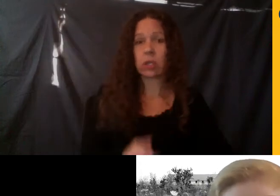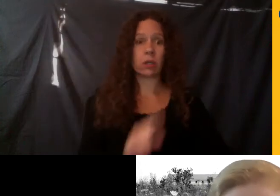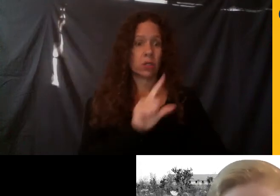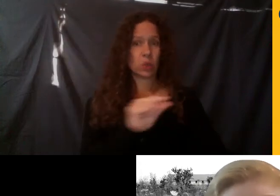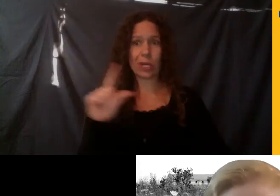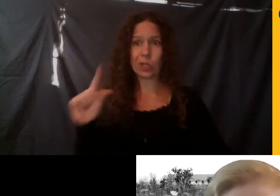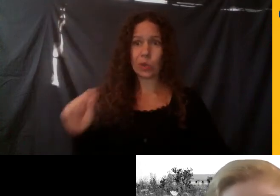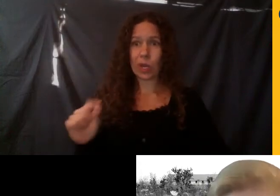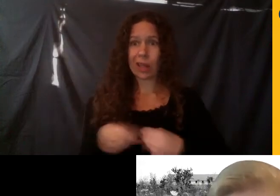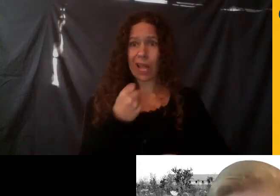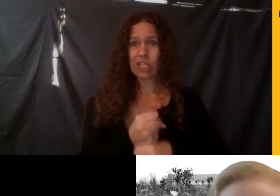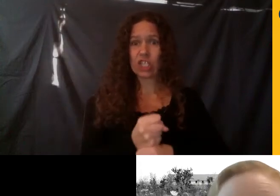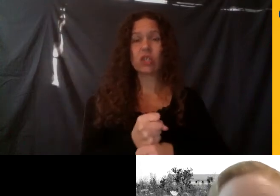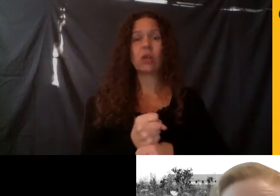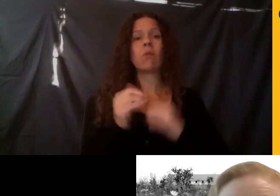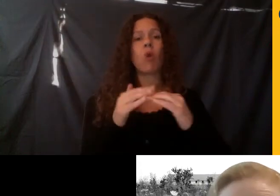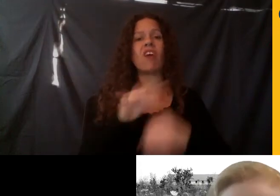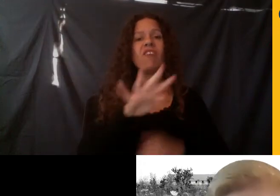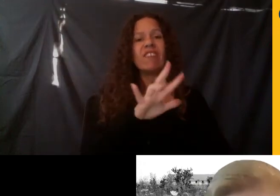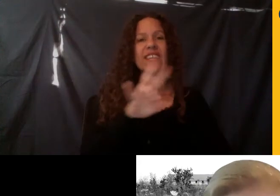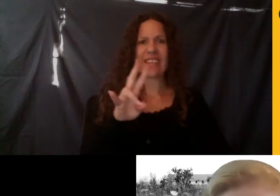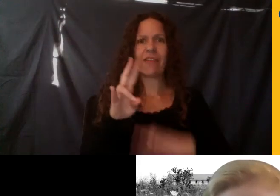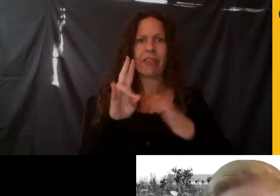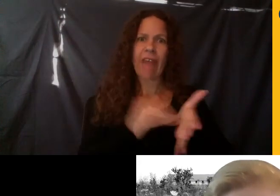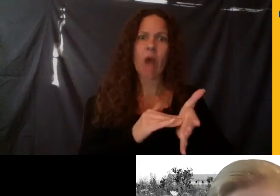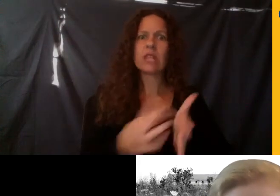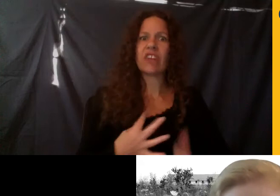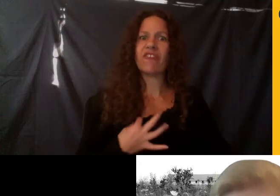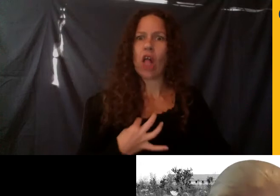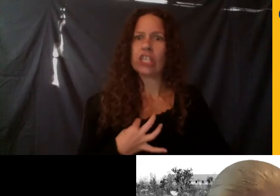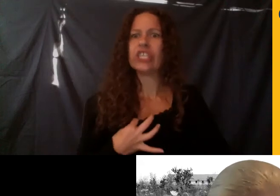2020, we did a total of over 57,000 volunteerships.